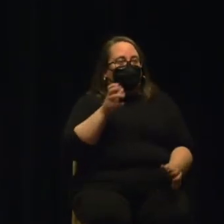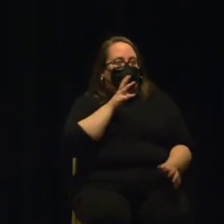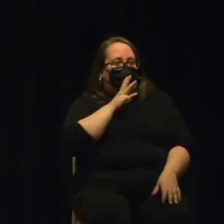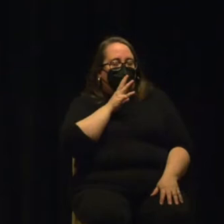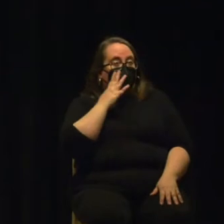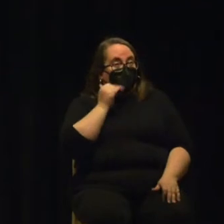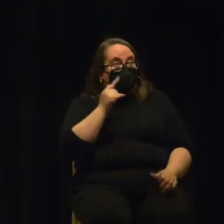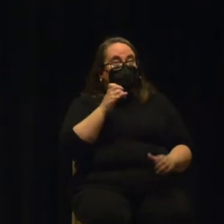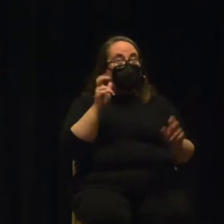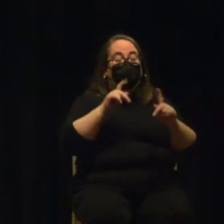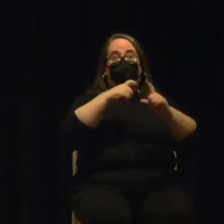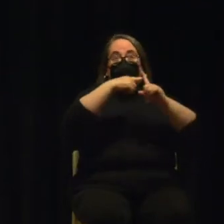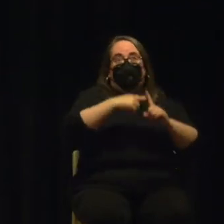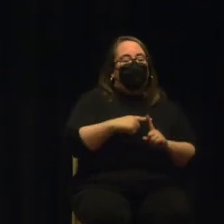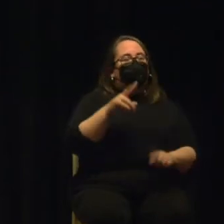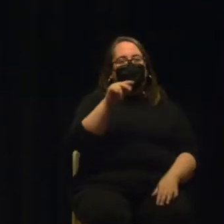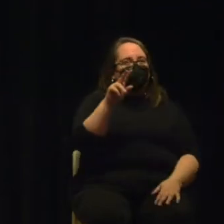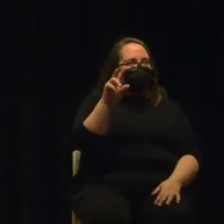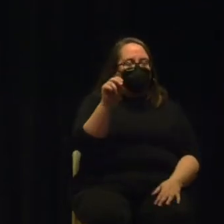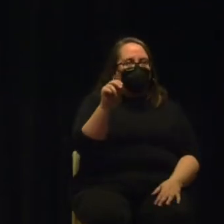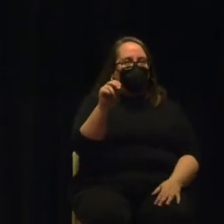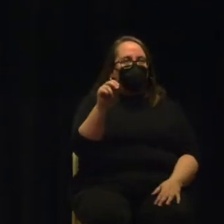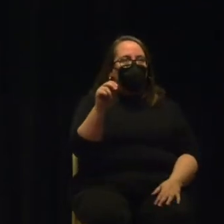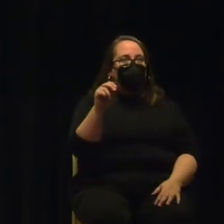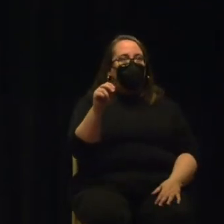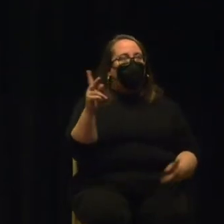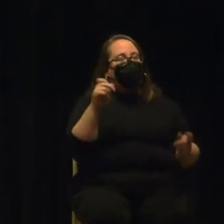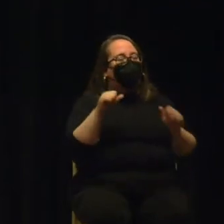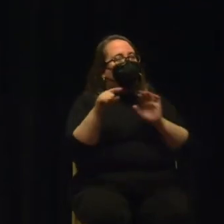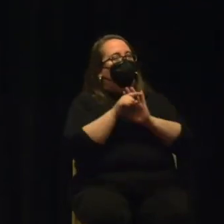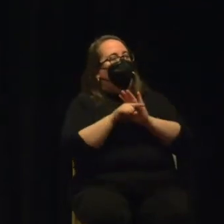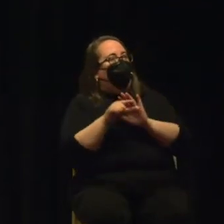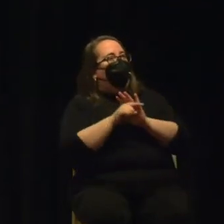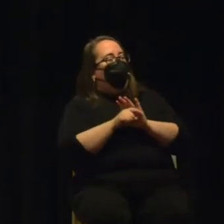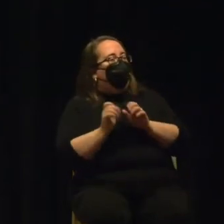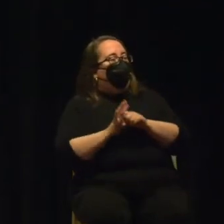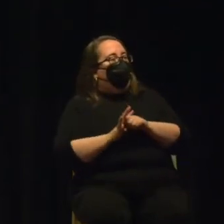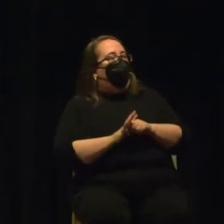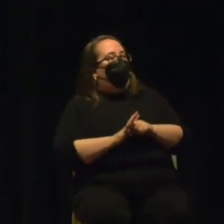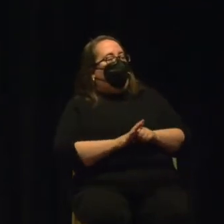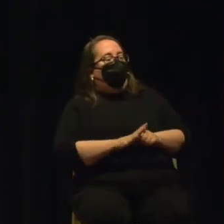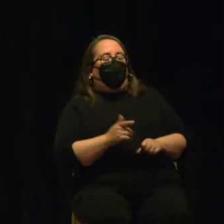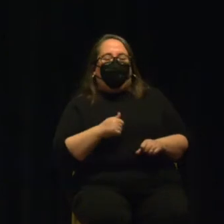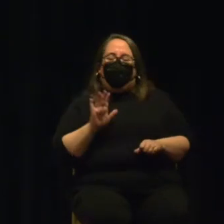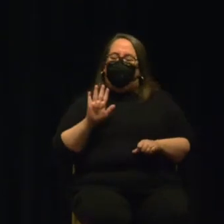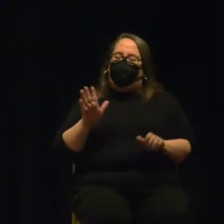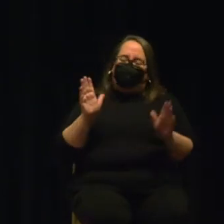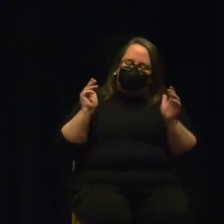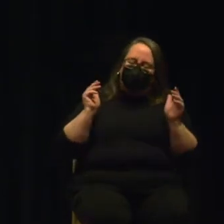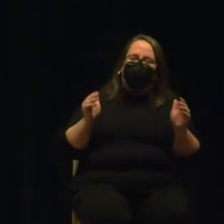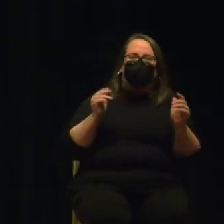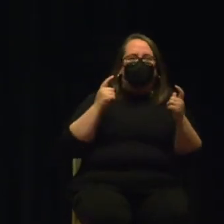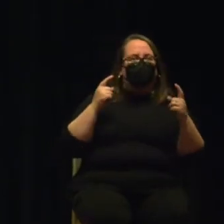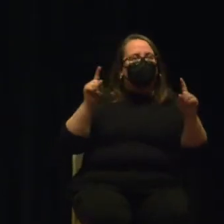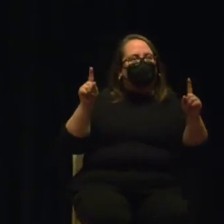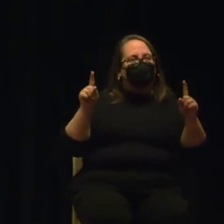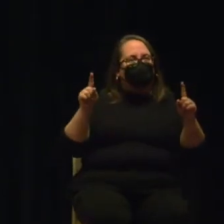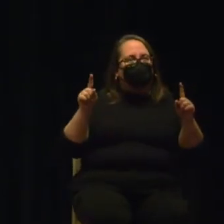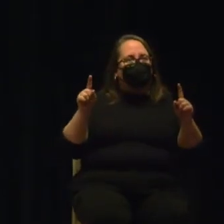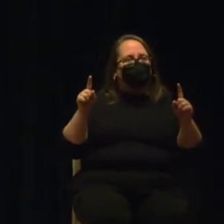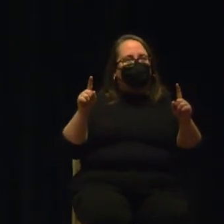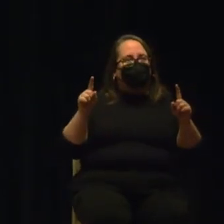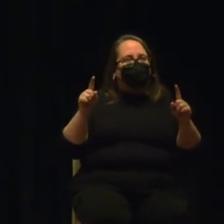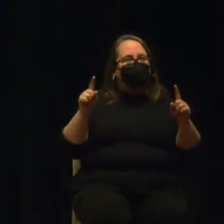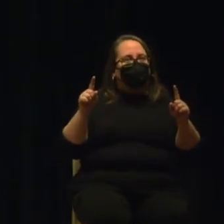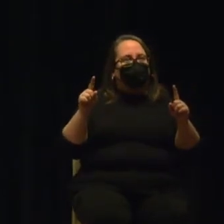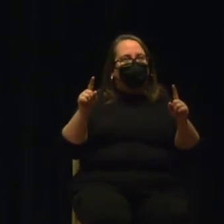encouraging me necessarily. It was that I just wasn't listening to them try to keep me from doing it. And that seems to me to be